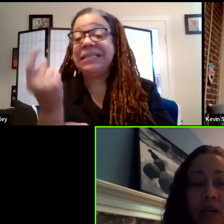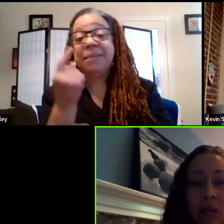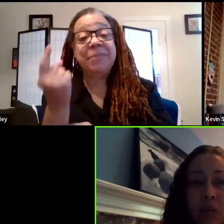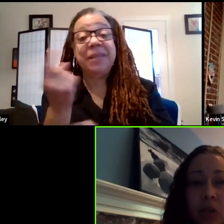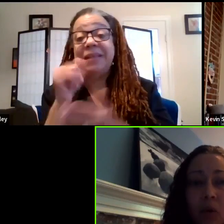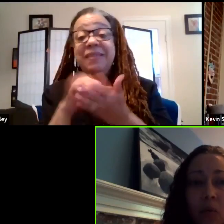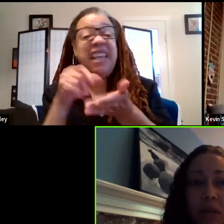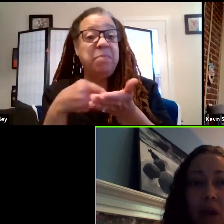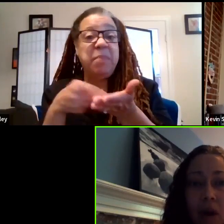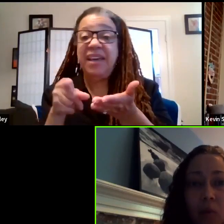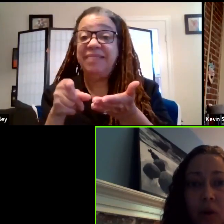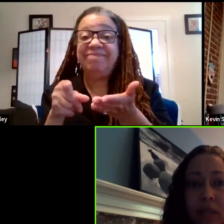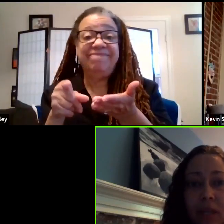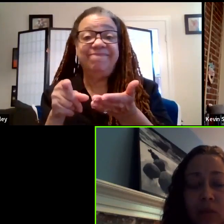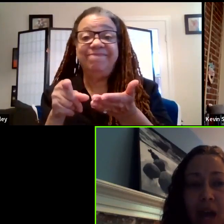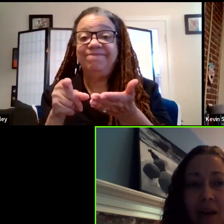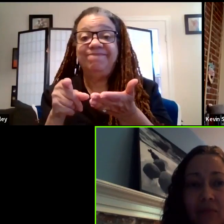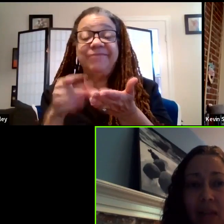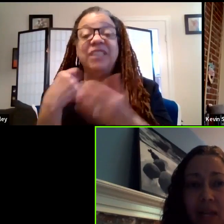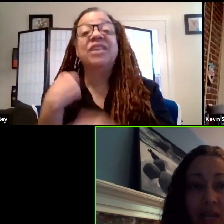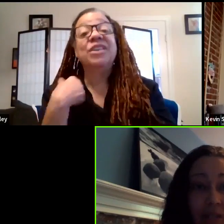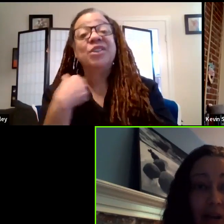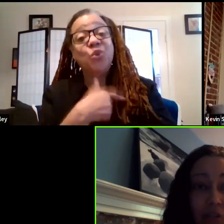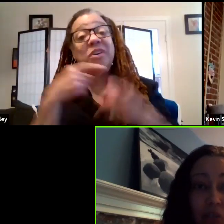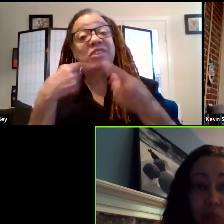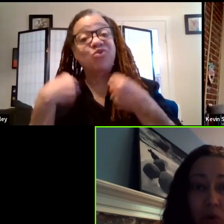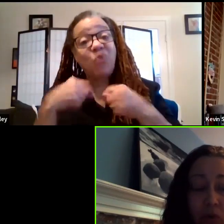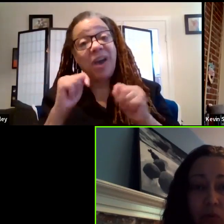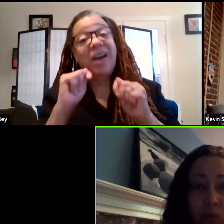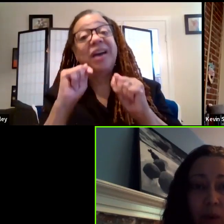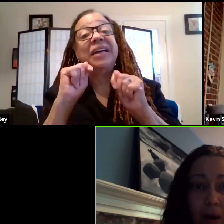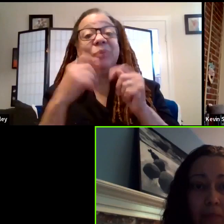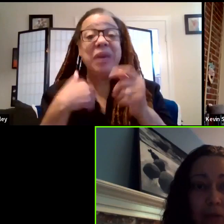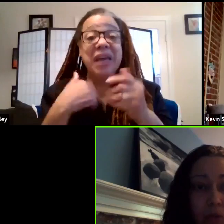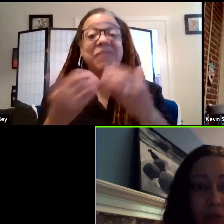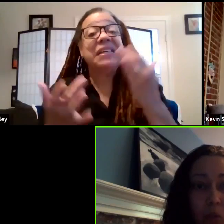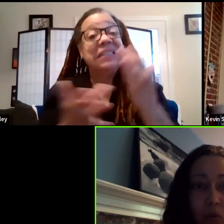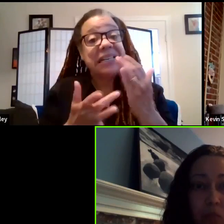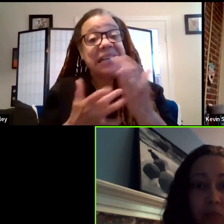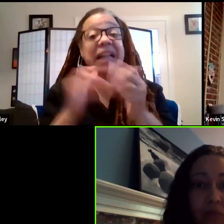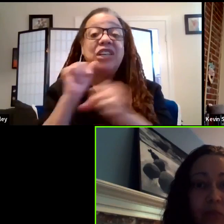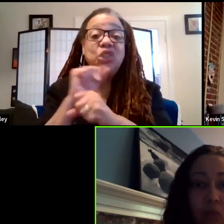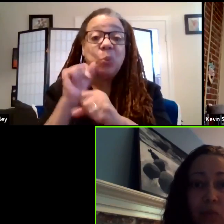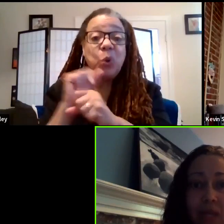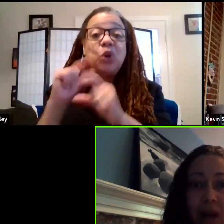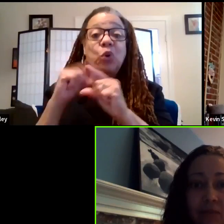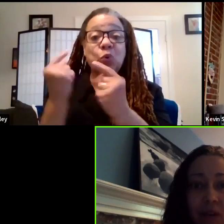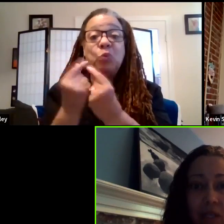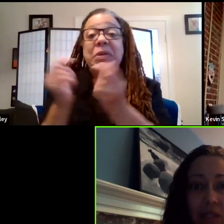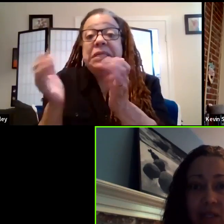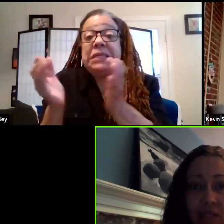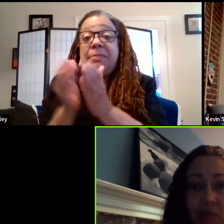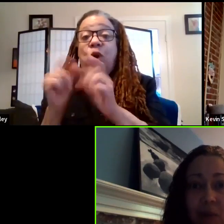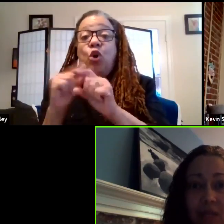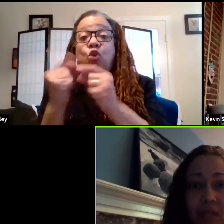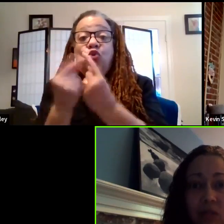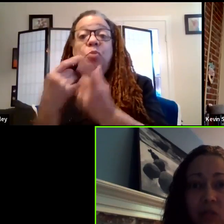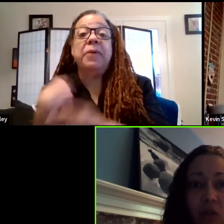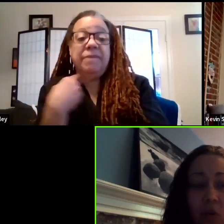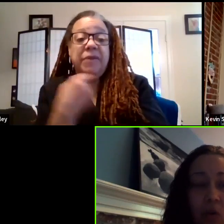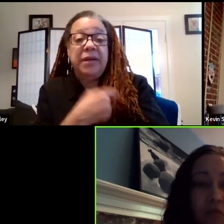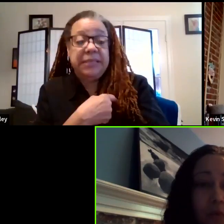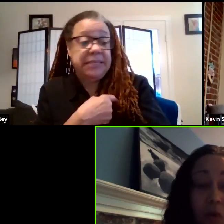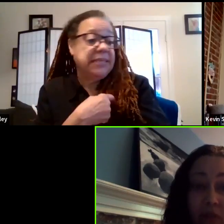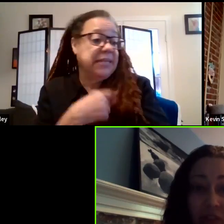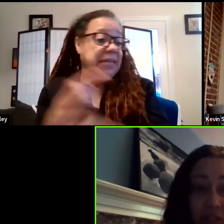cover. So we have a technology work group. There's a small group of us who meet on a very consistent